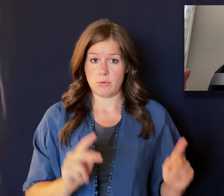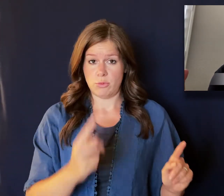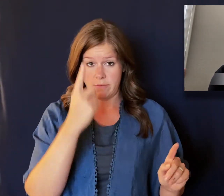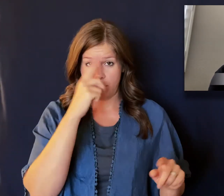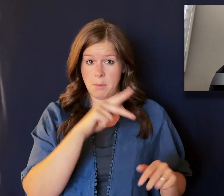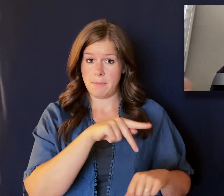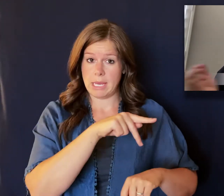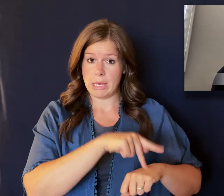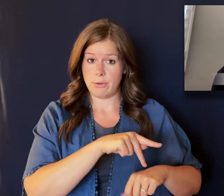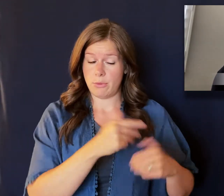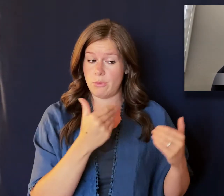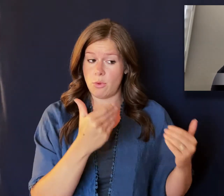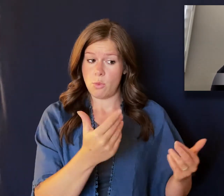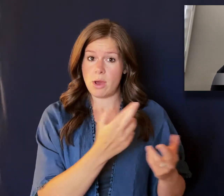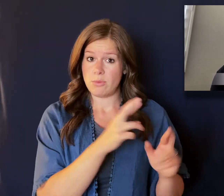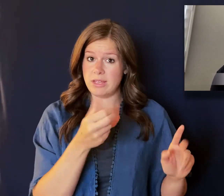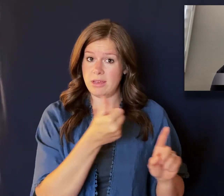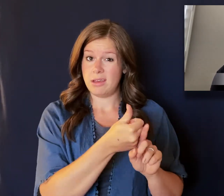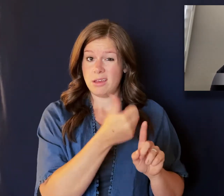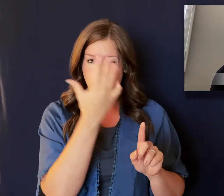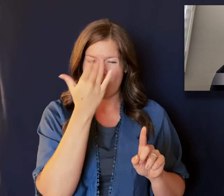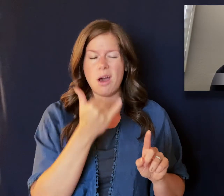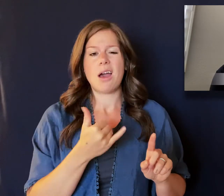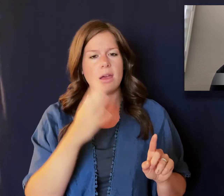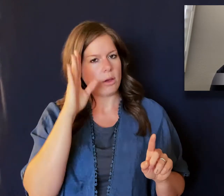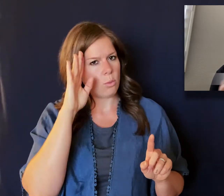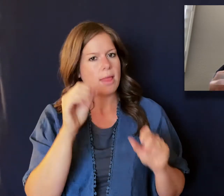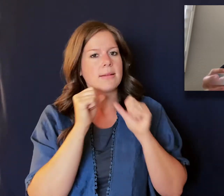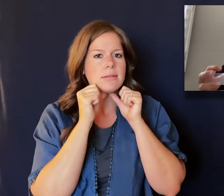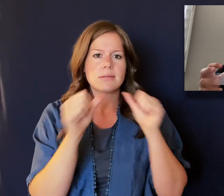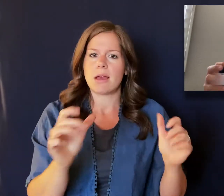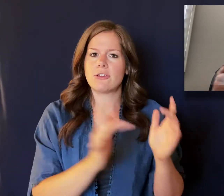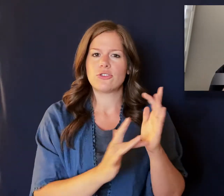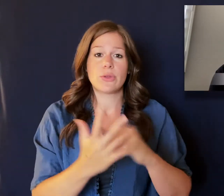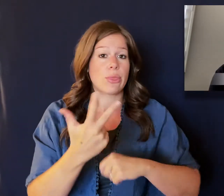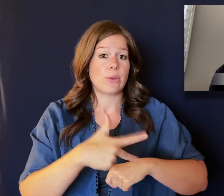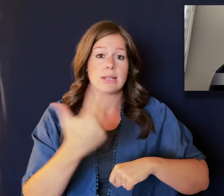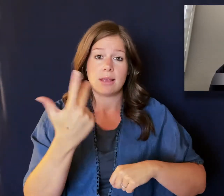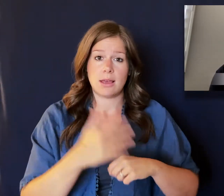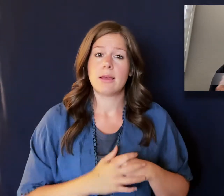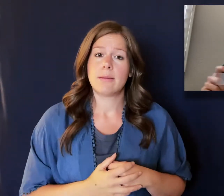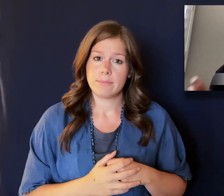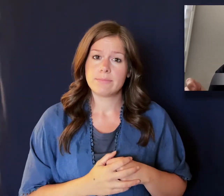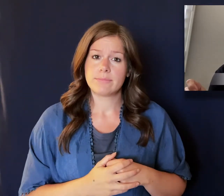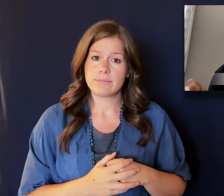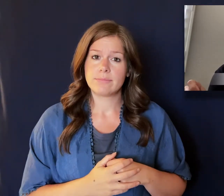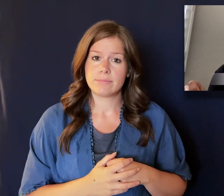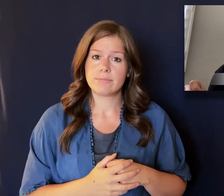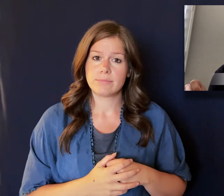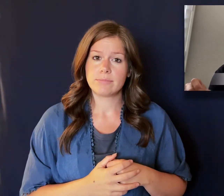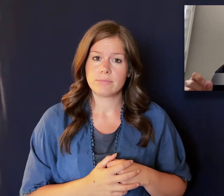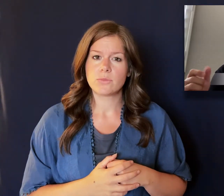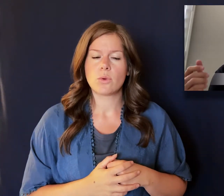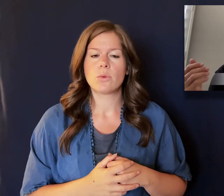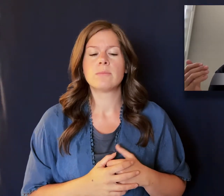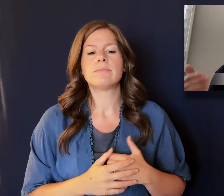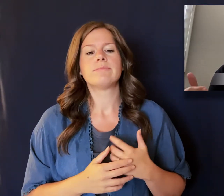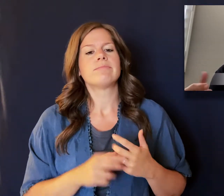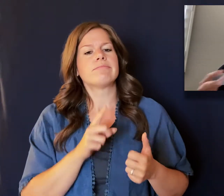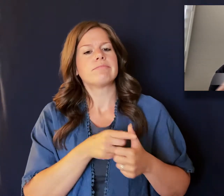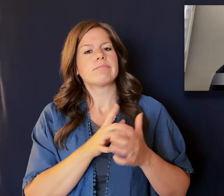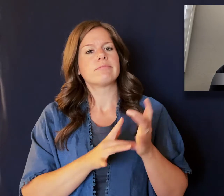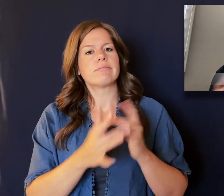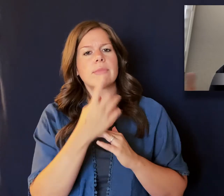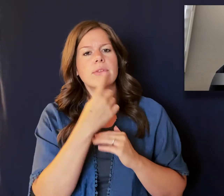3 times because he denied Jesus 3 times. He gives him a couple of different commissions for ministry here. Tend